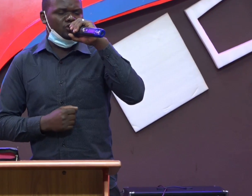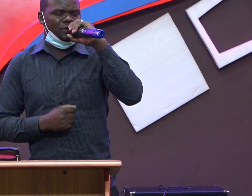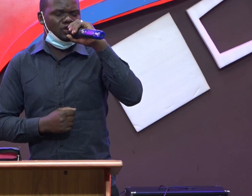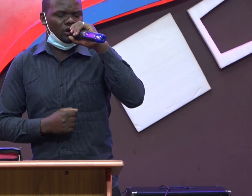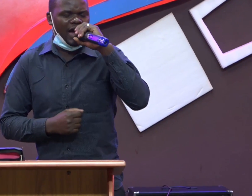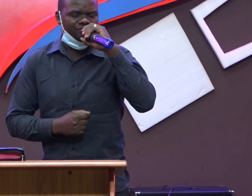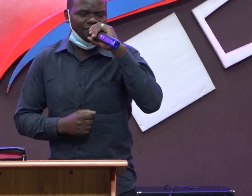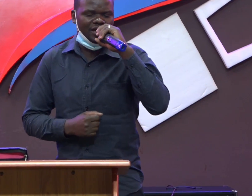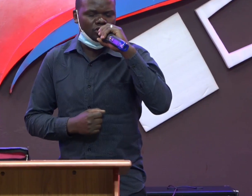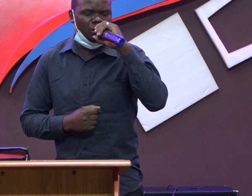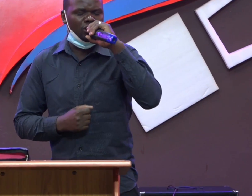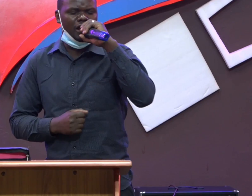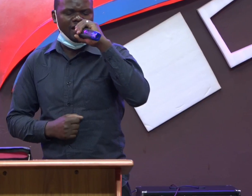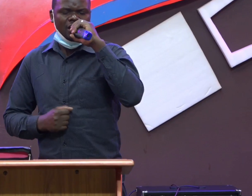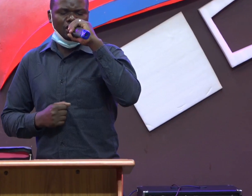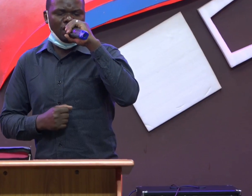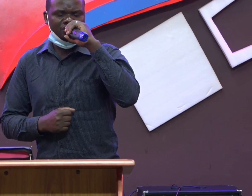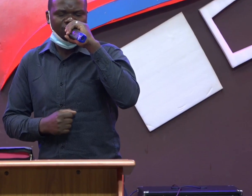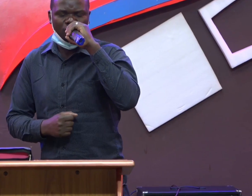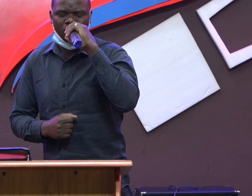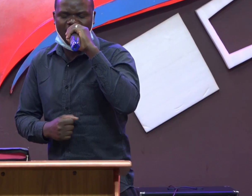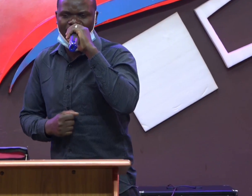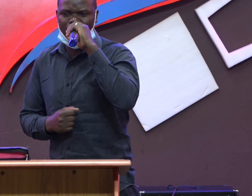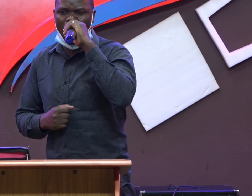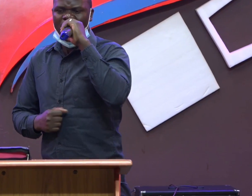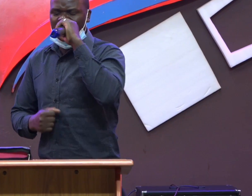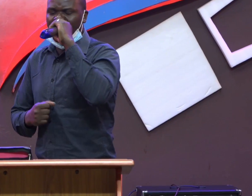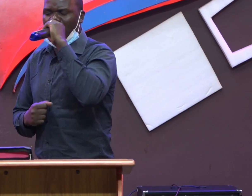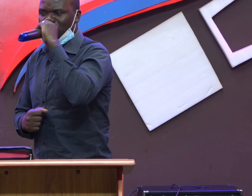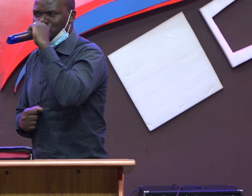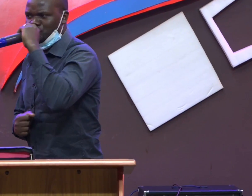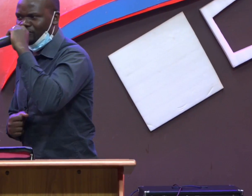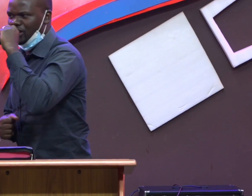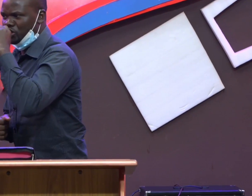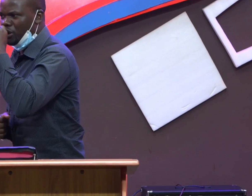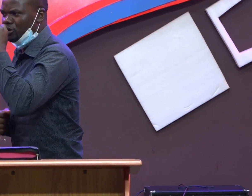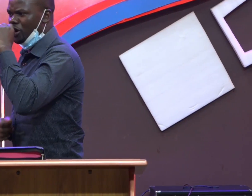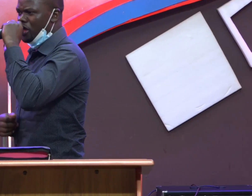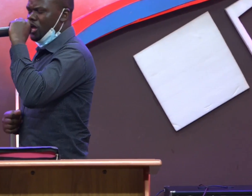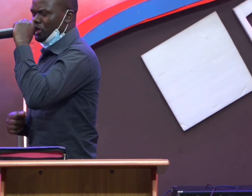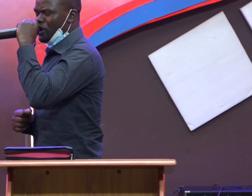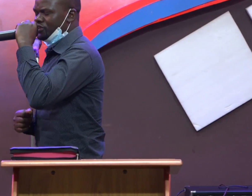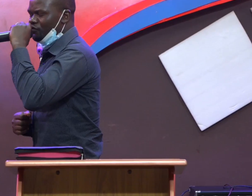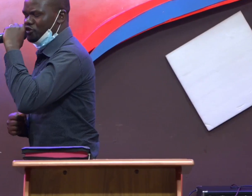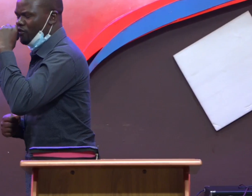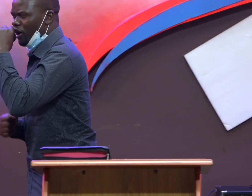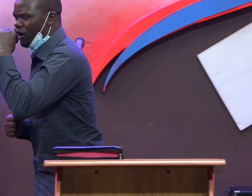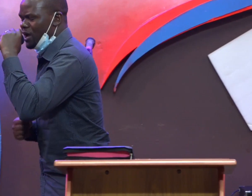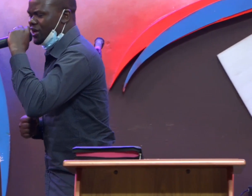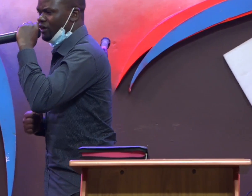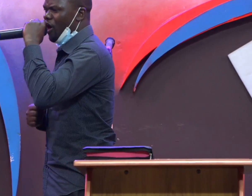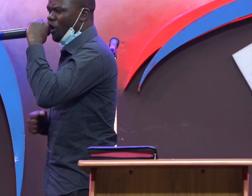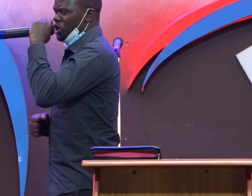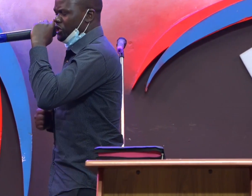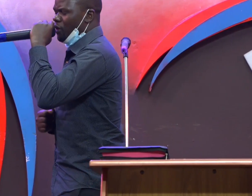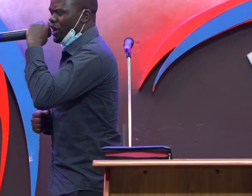in our spiritual life, Heavenly King of Glory, requesting for your intervention in our ministry, Heavenly King of Glory, requesting for your